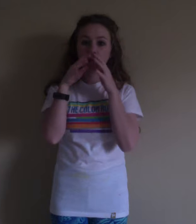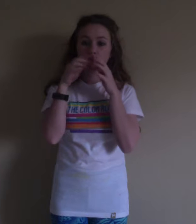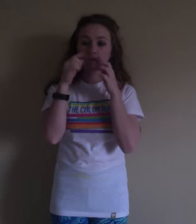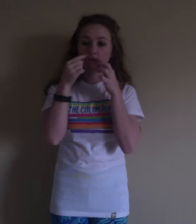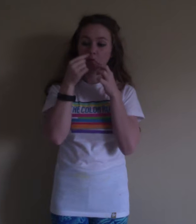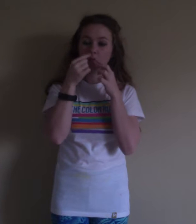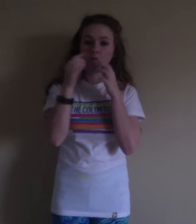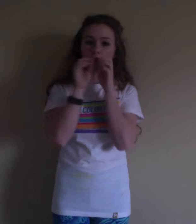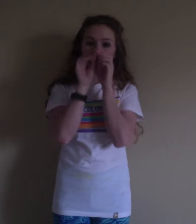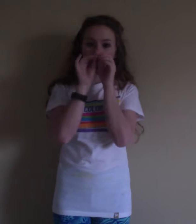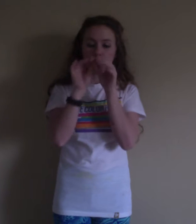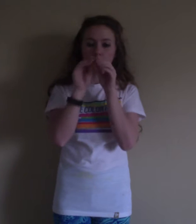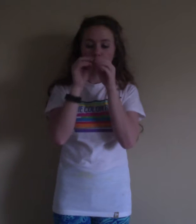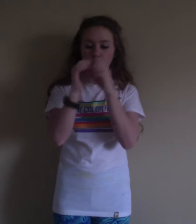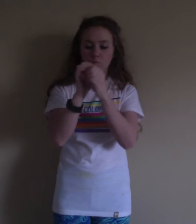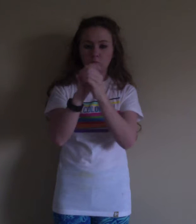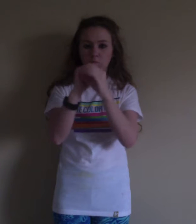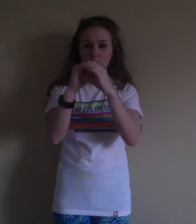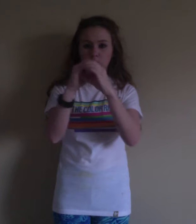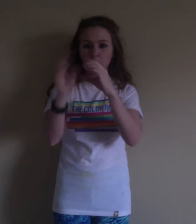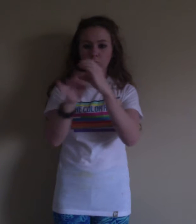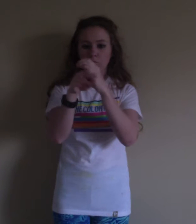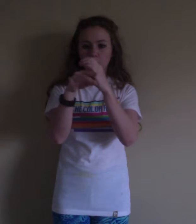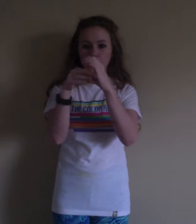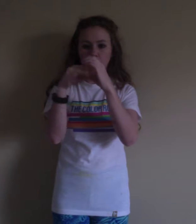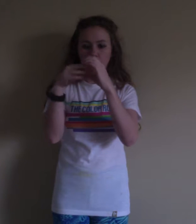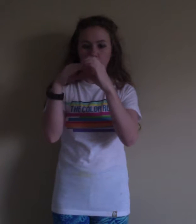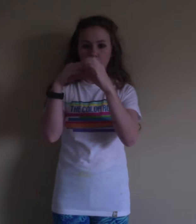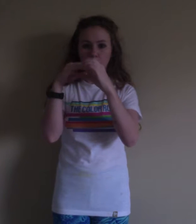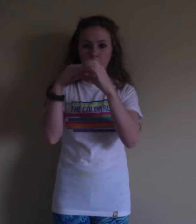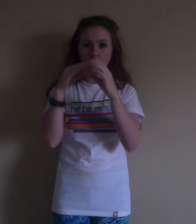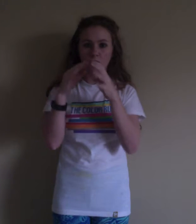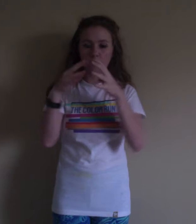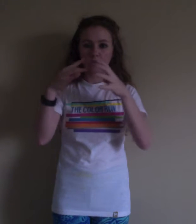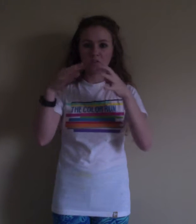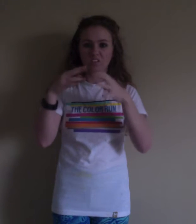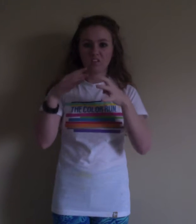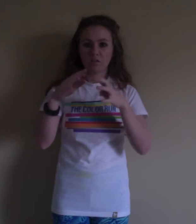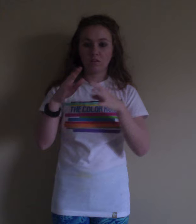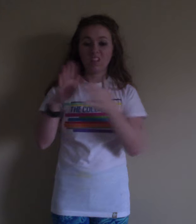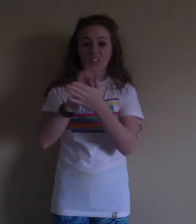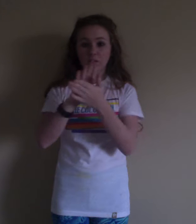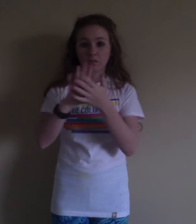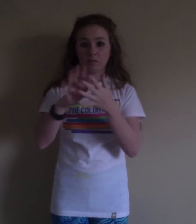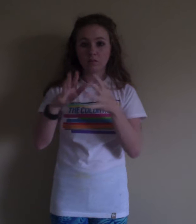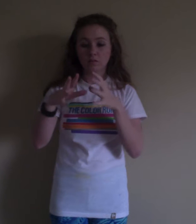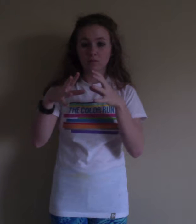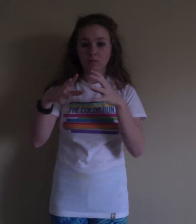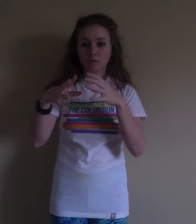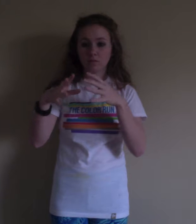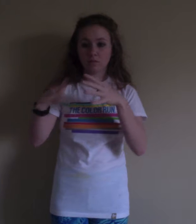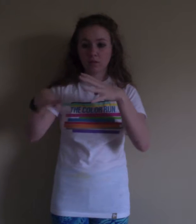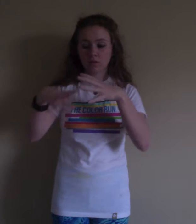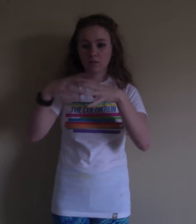protect the nasal passageways and other parts of the respiratory tract and filter out dust and other particles that enter the nose through the breathed air.